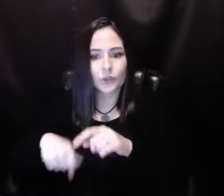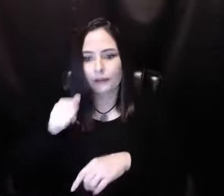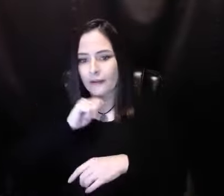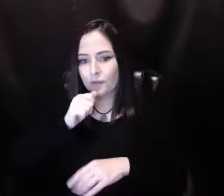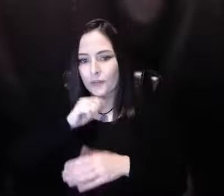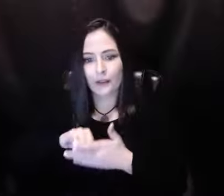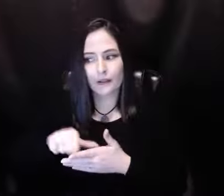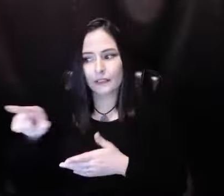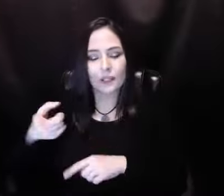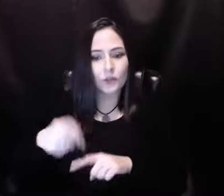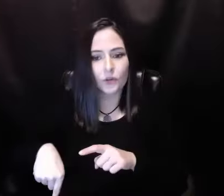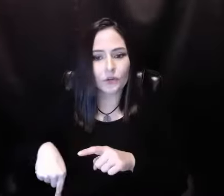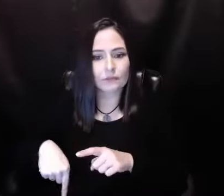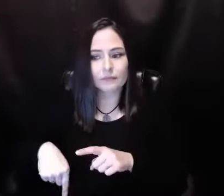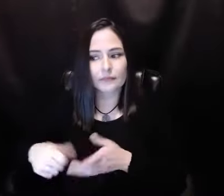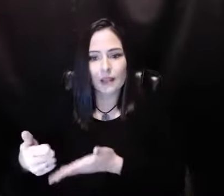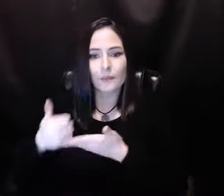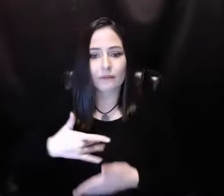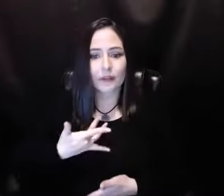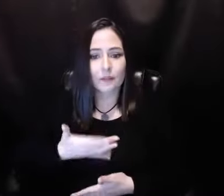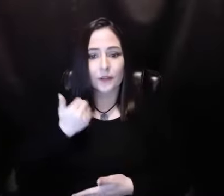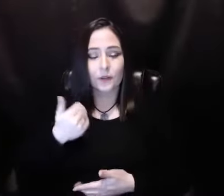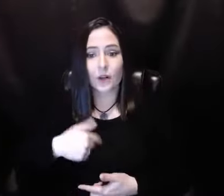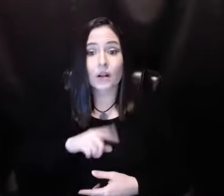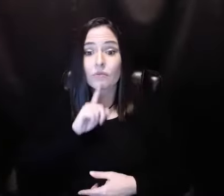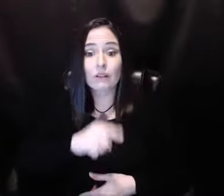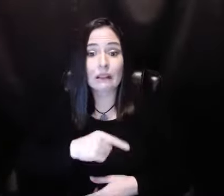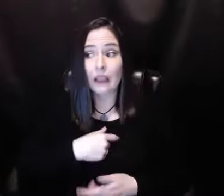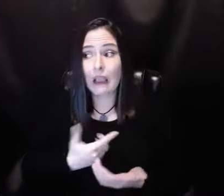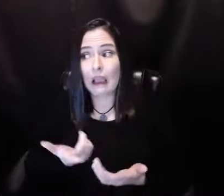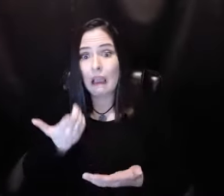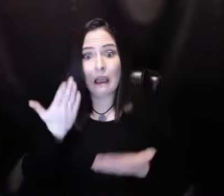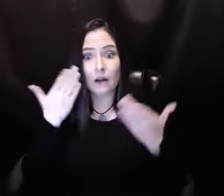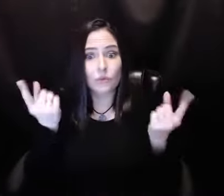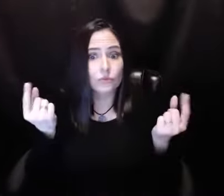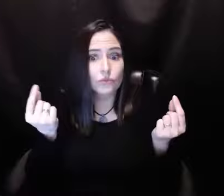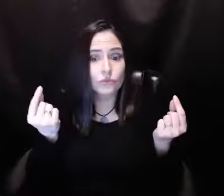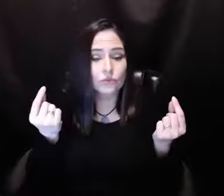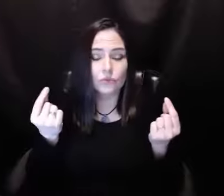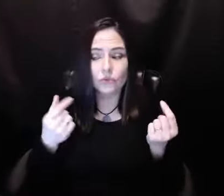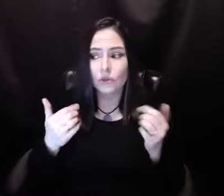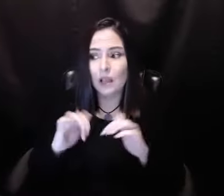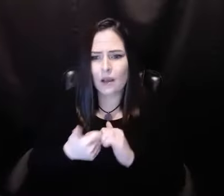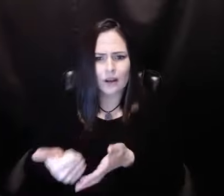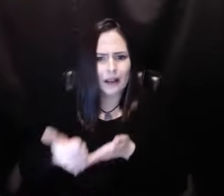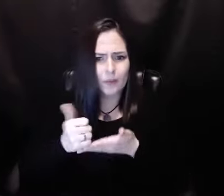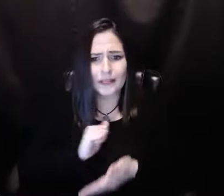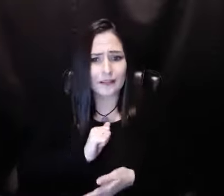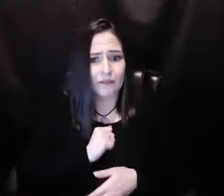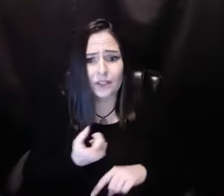and that was something that he couldn't handle. He couldn't console me, and I didn't know what to do. I couldn't